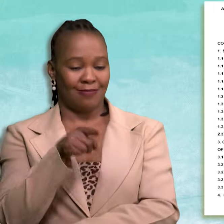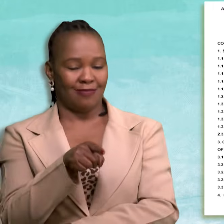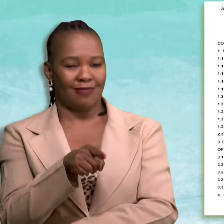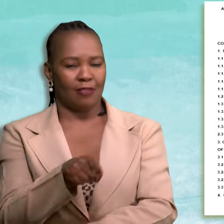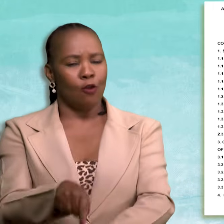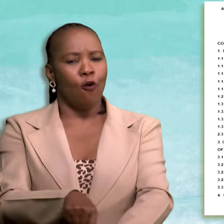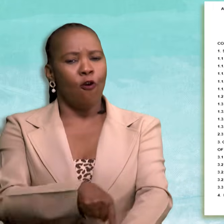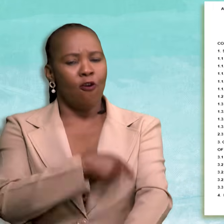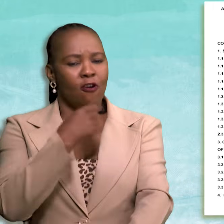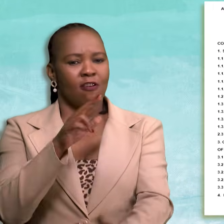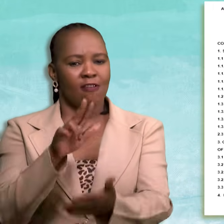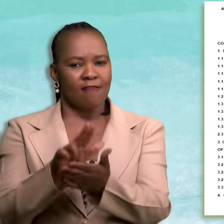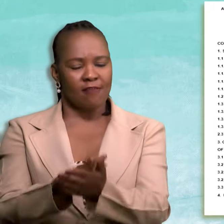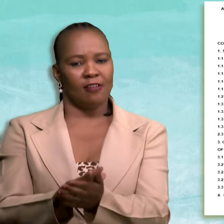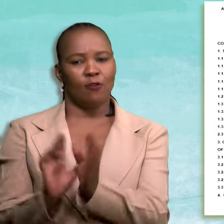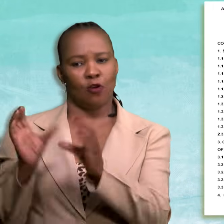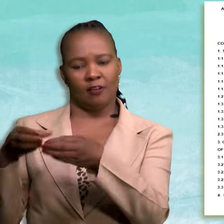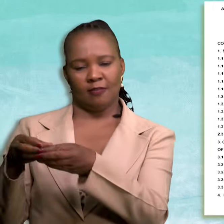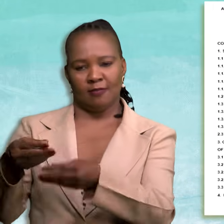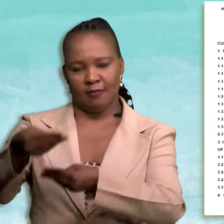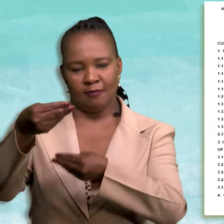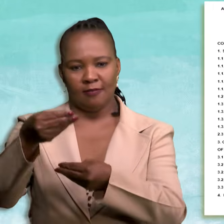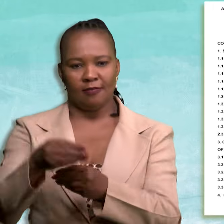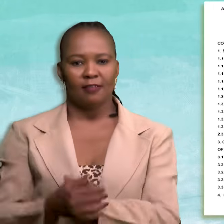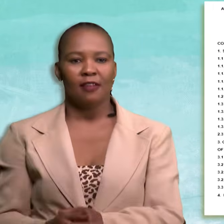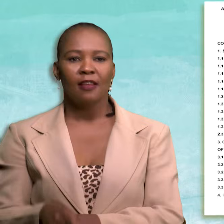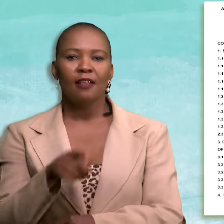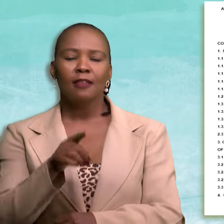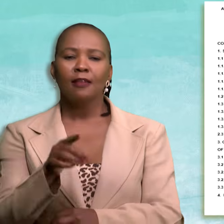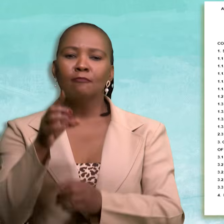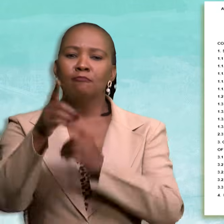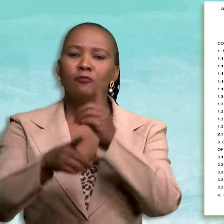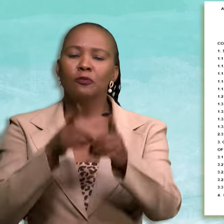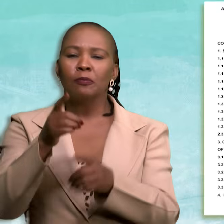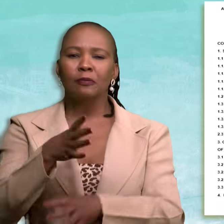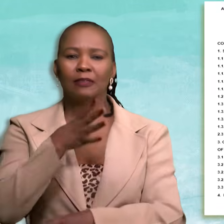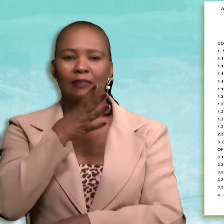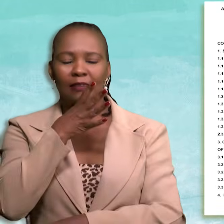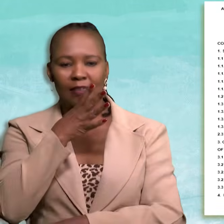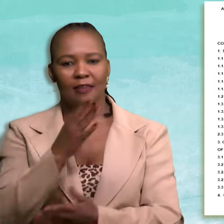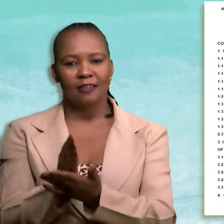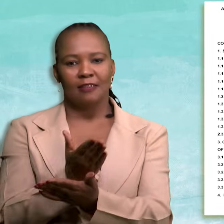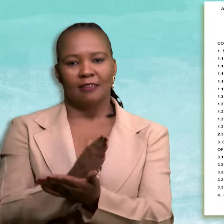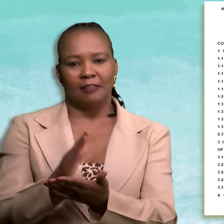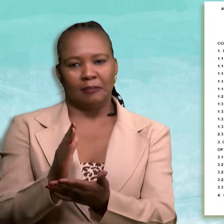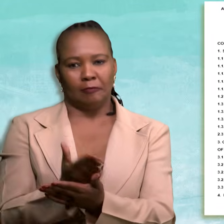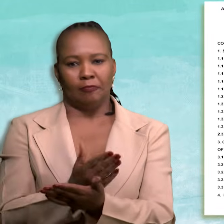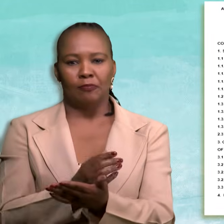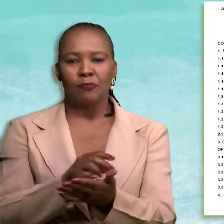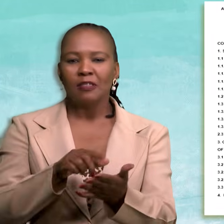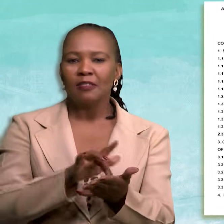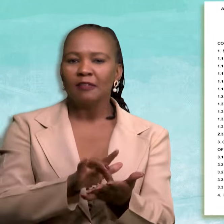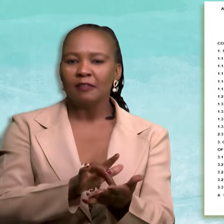report is a long official organizational document. It is very detailed, and it is divided